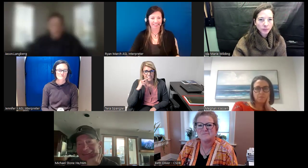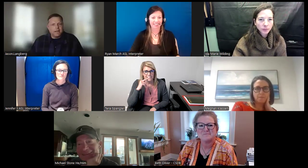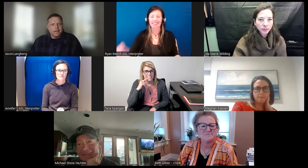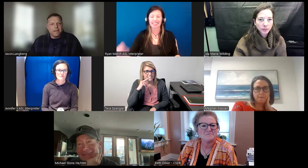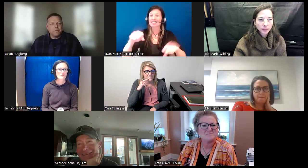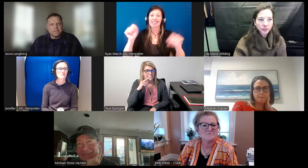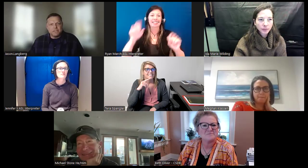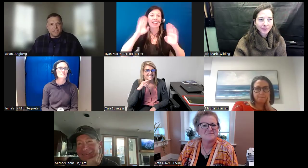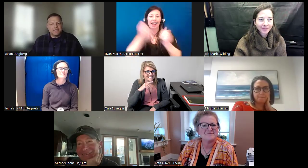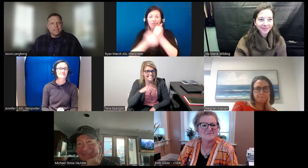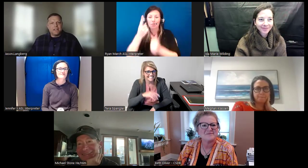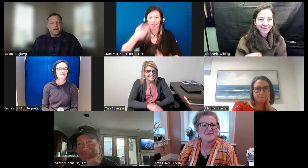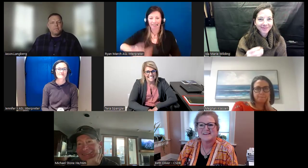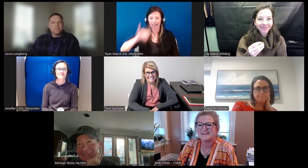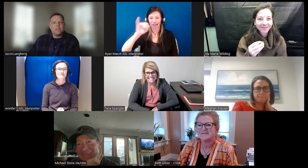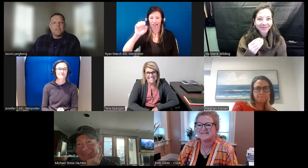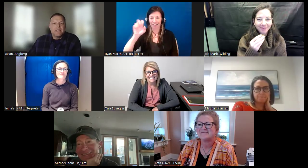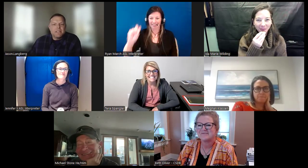Yeah. Hi, everyone. This is Jason.